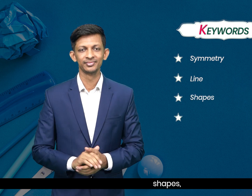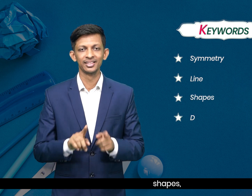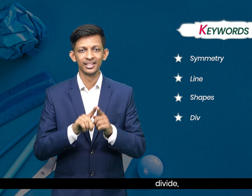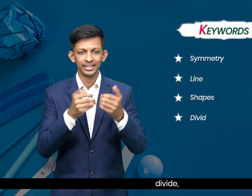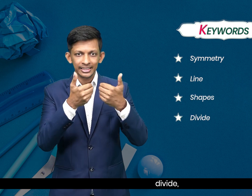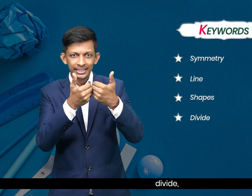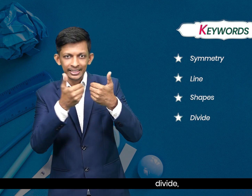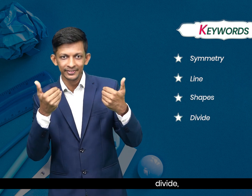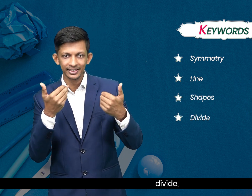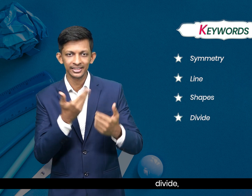divide,